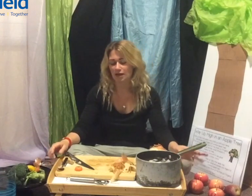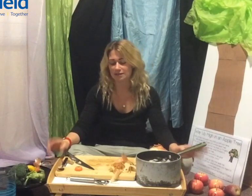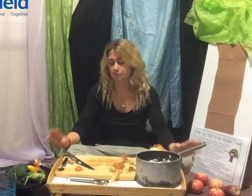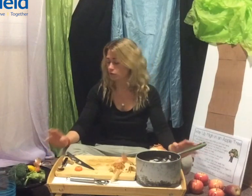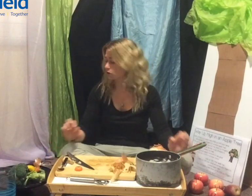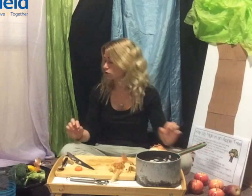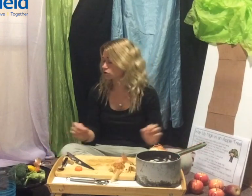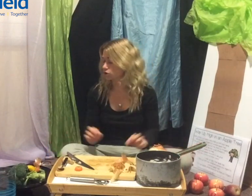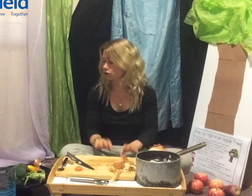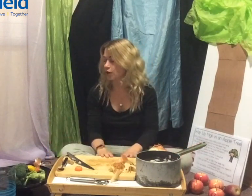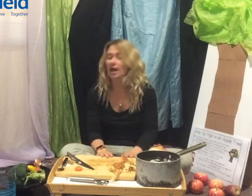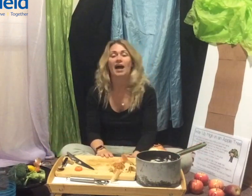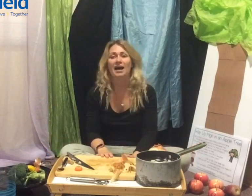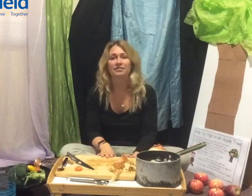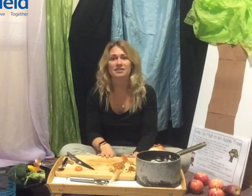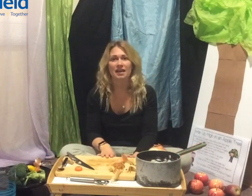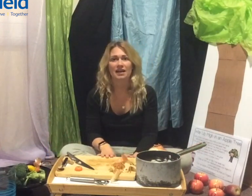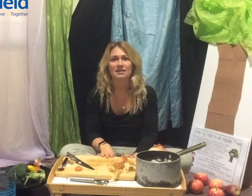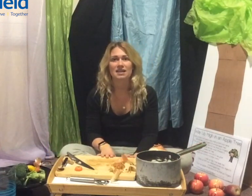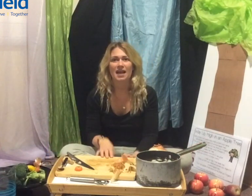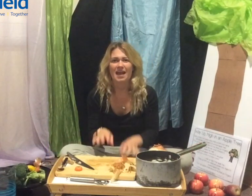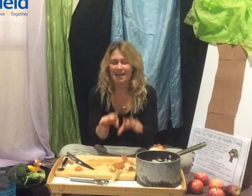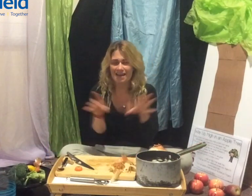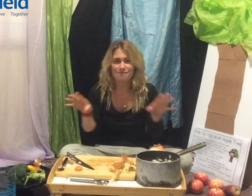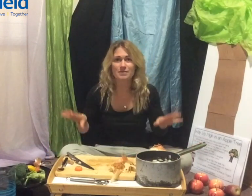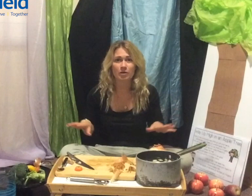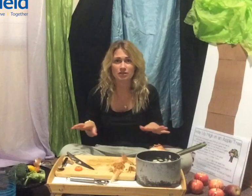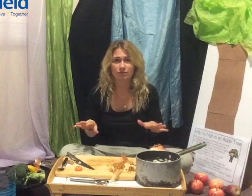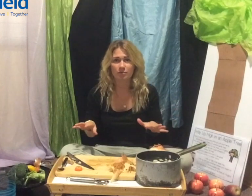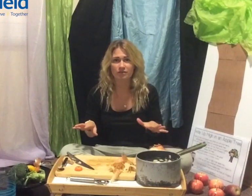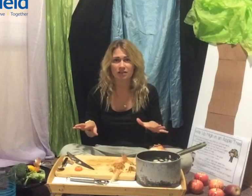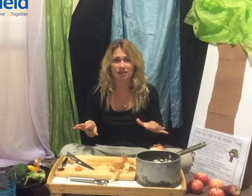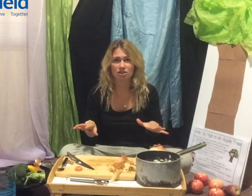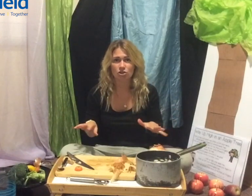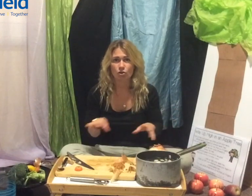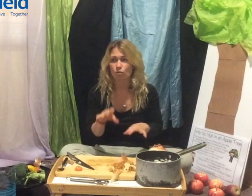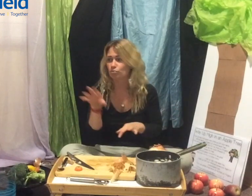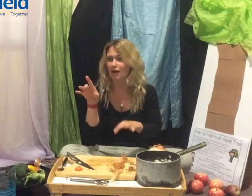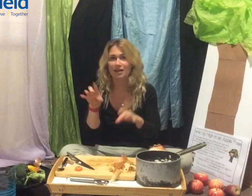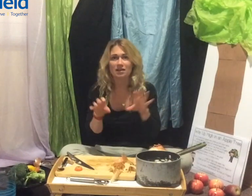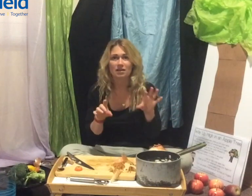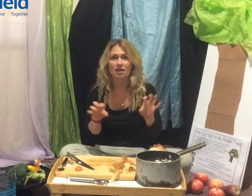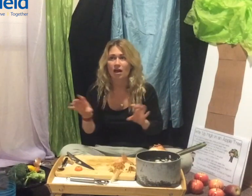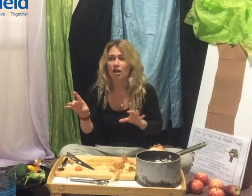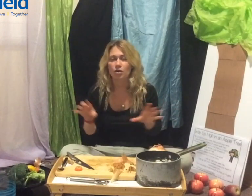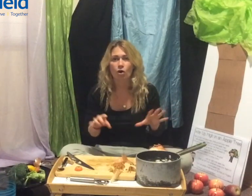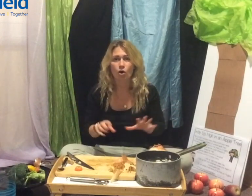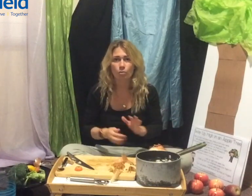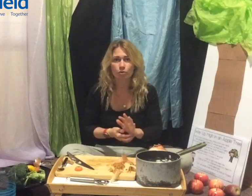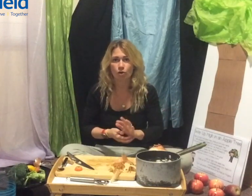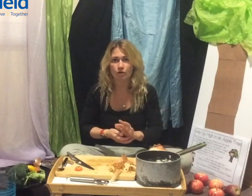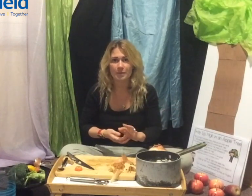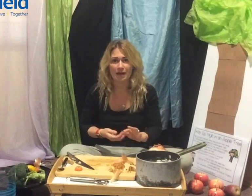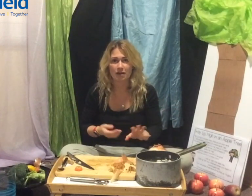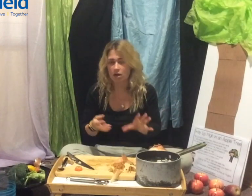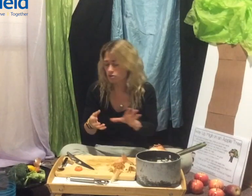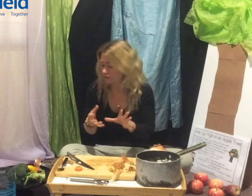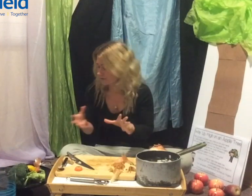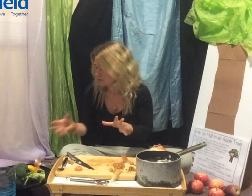Right, so after that, everybody from the village ran and all brought the men another